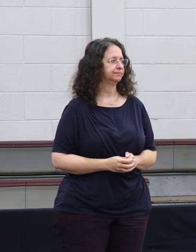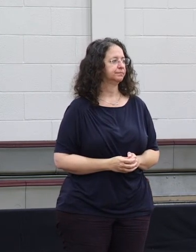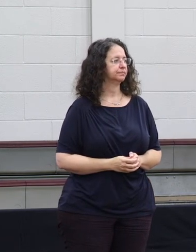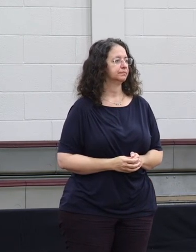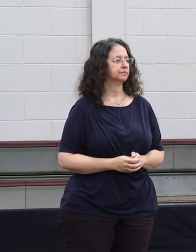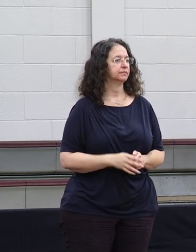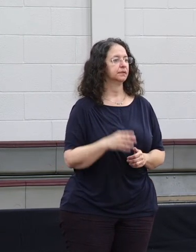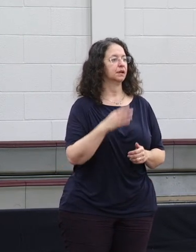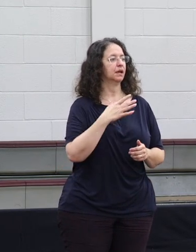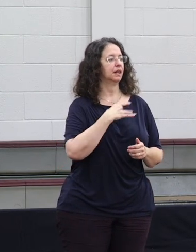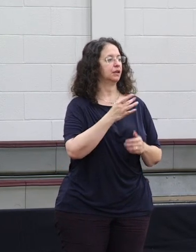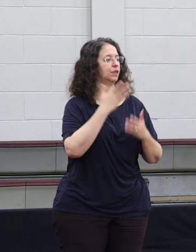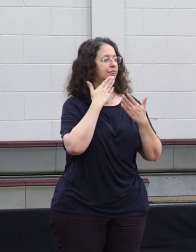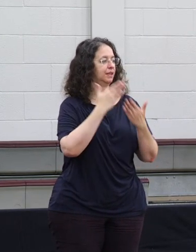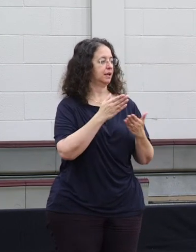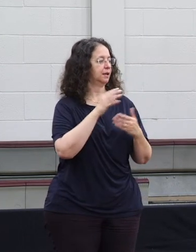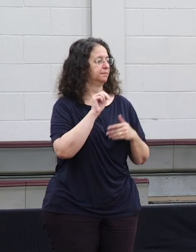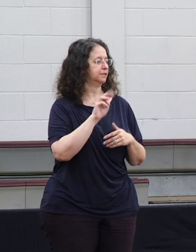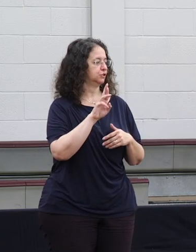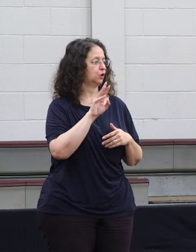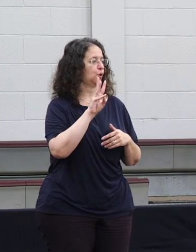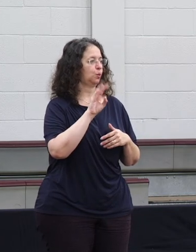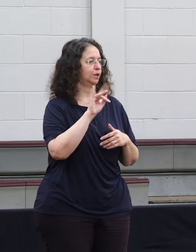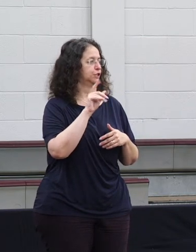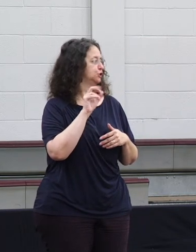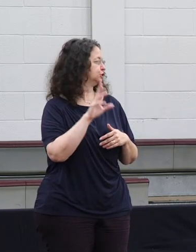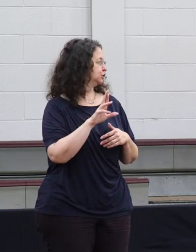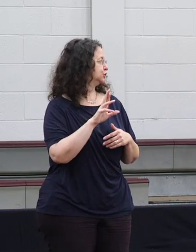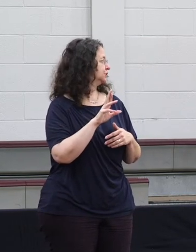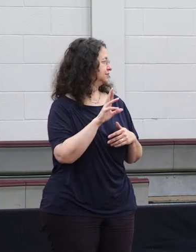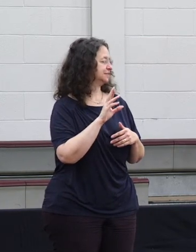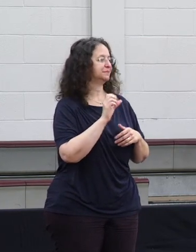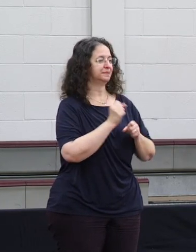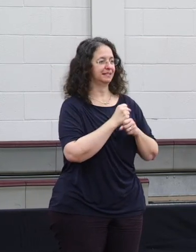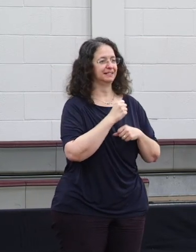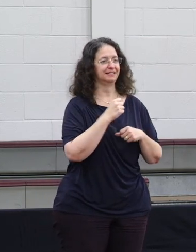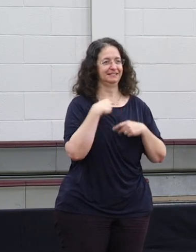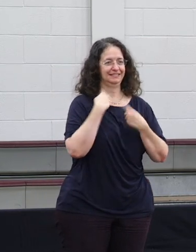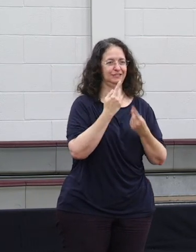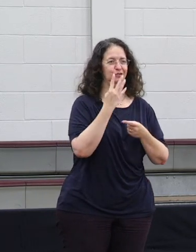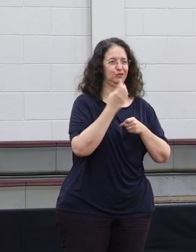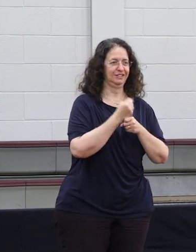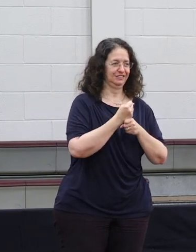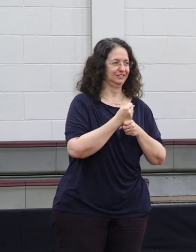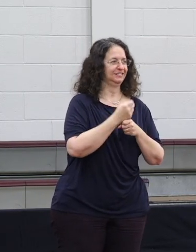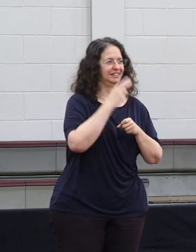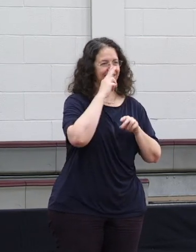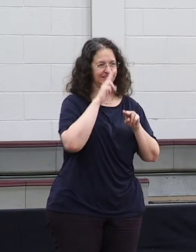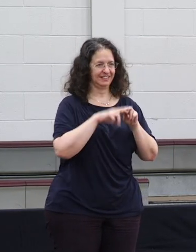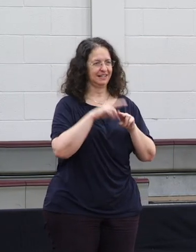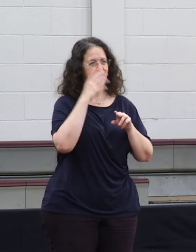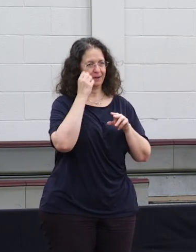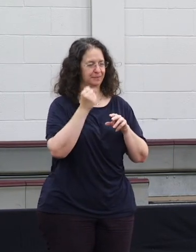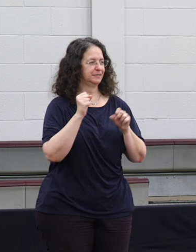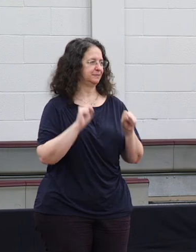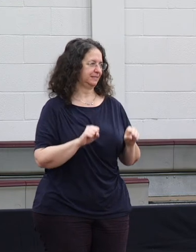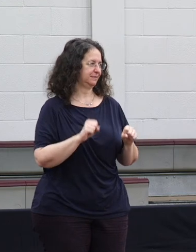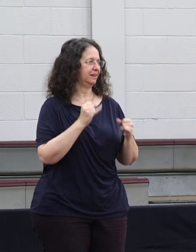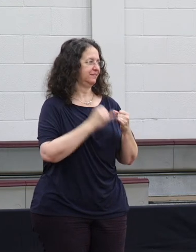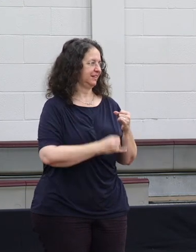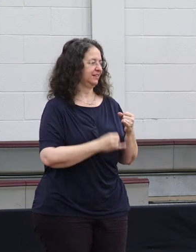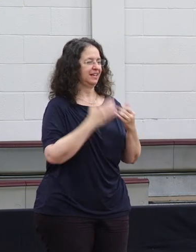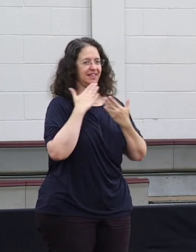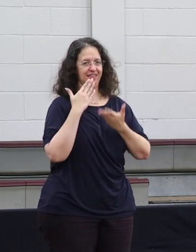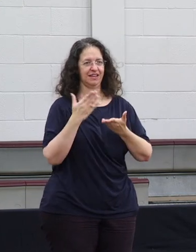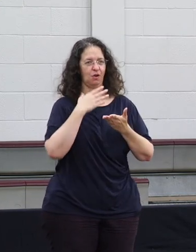I'd like to thank Mr. Winninger, who has made these past 4 years as fun and as memorable as possible. And finally, I'd like to thank my